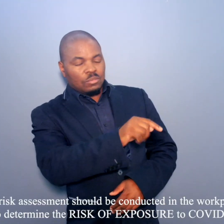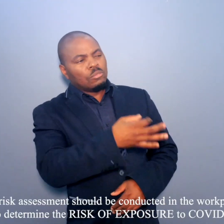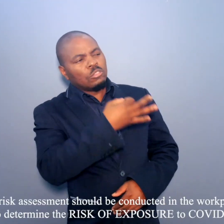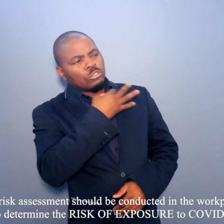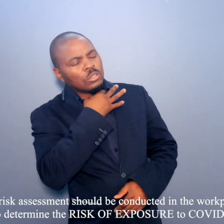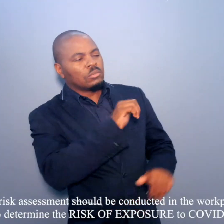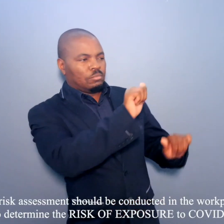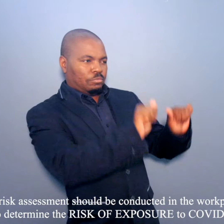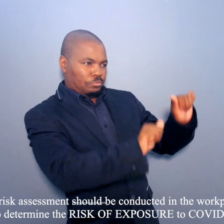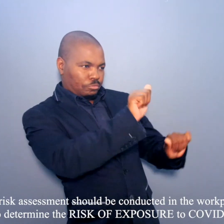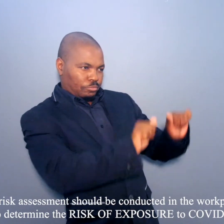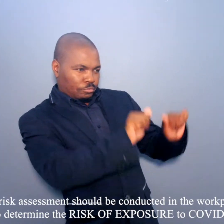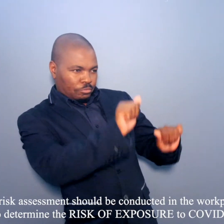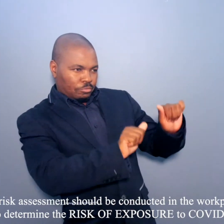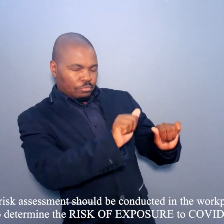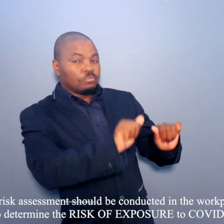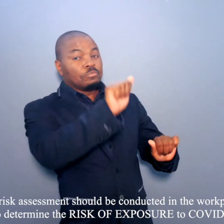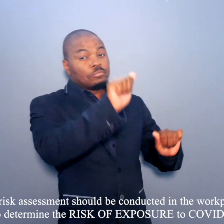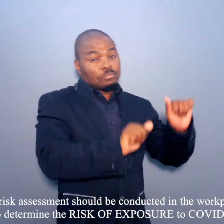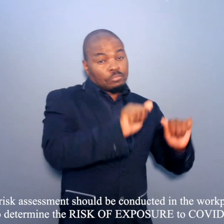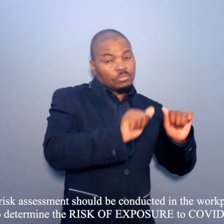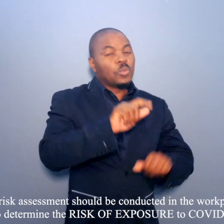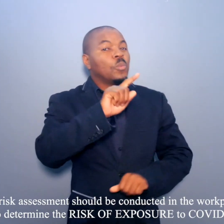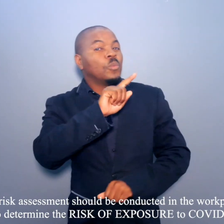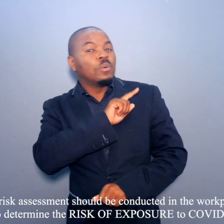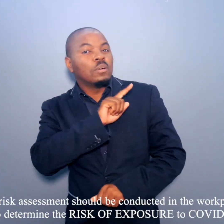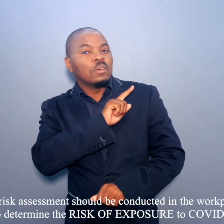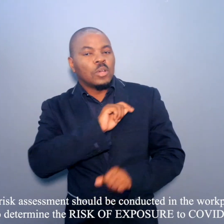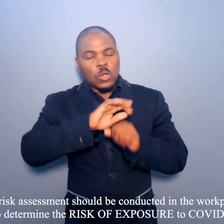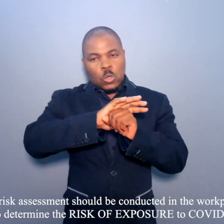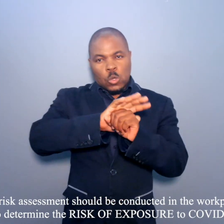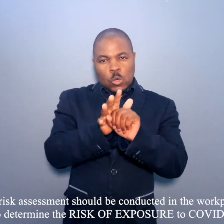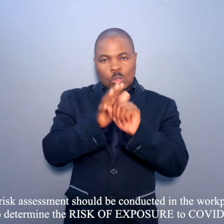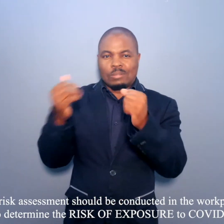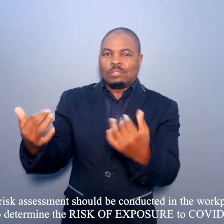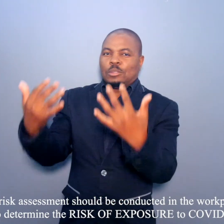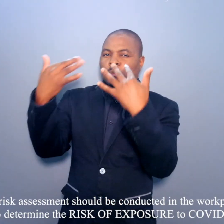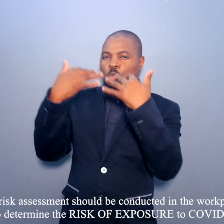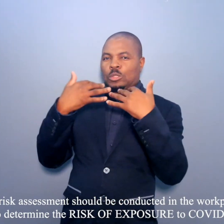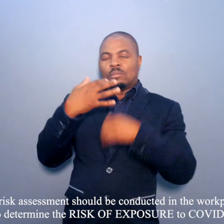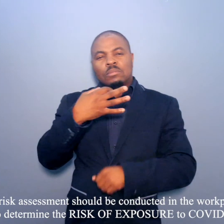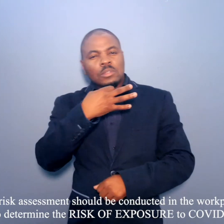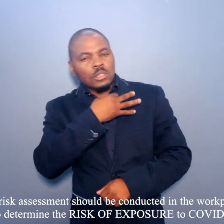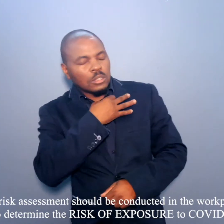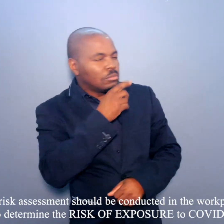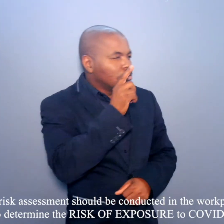A risk assessment should be conducted in the workplace to determine the risk of exposure to COVID-19